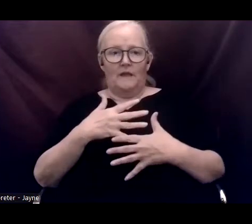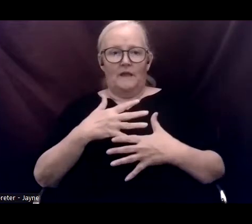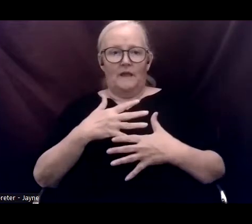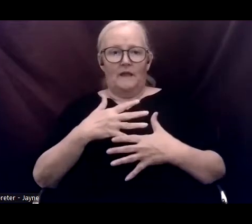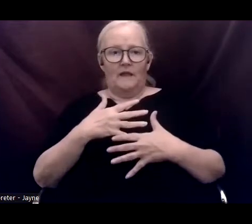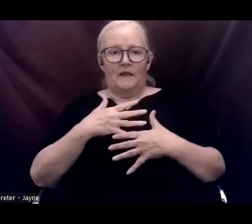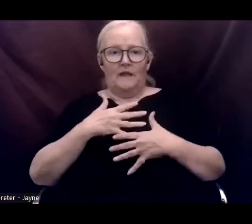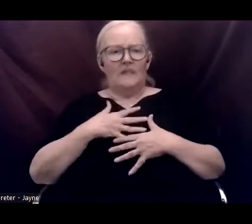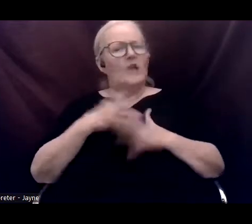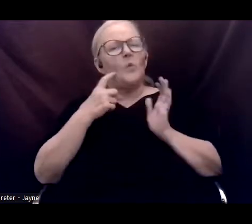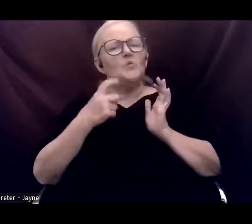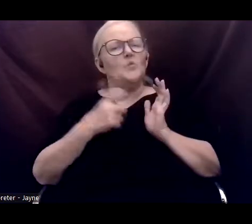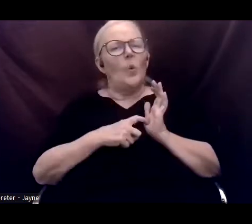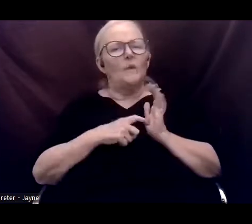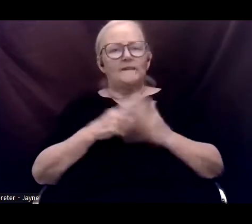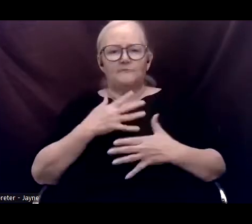notice.